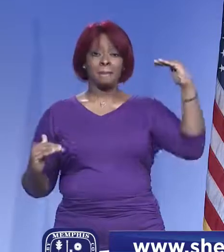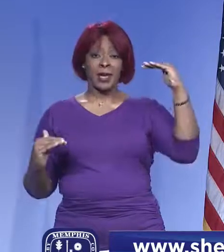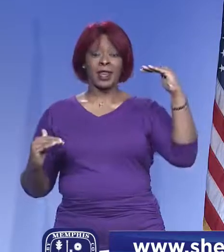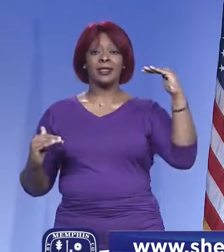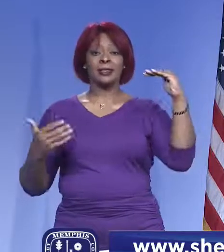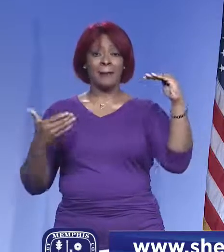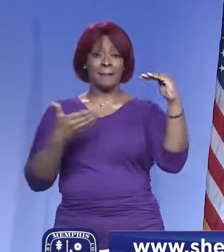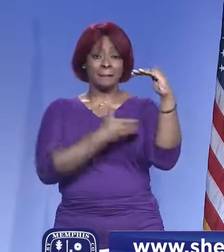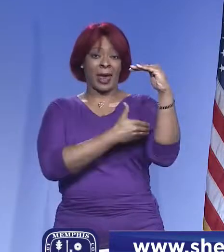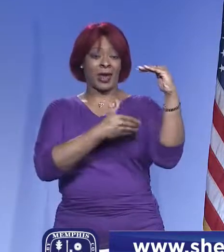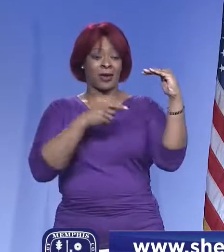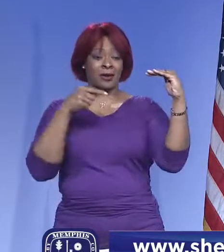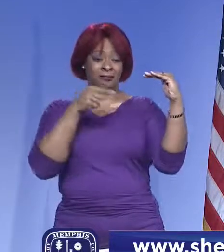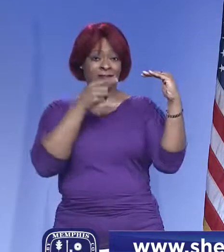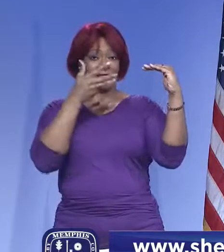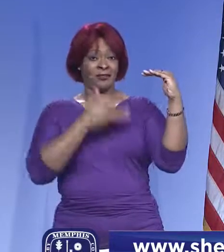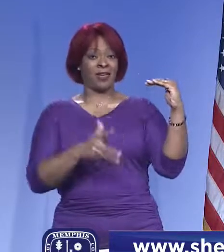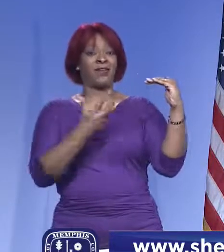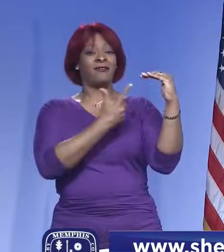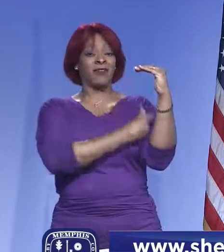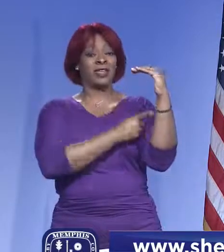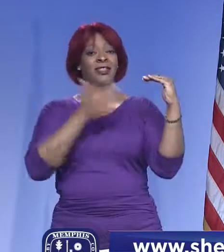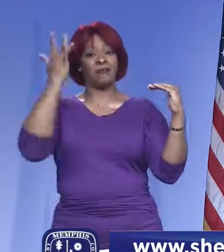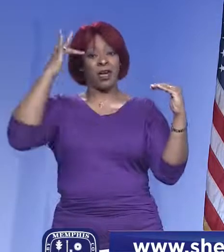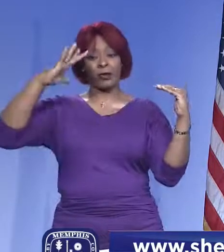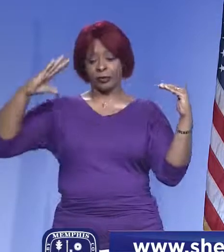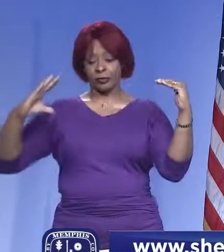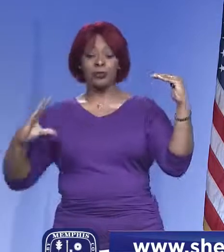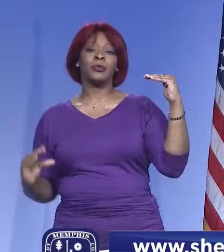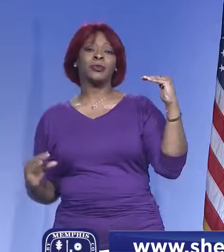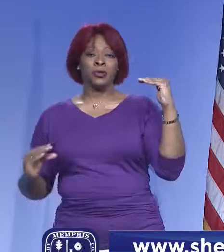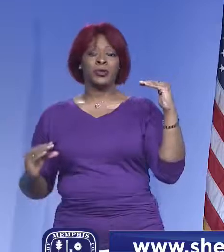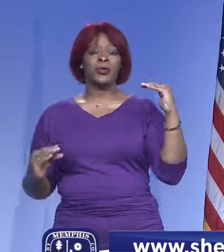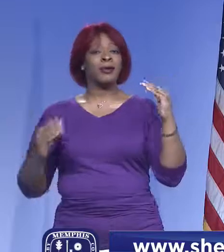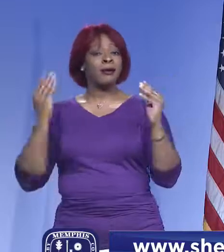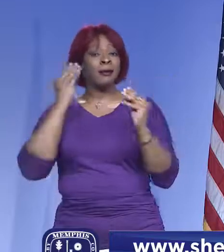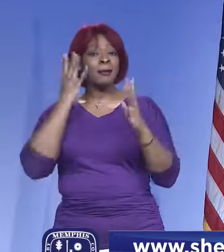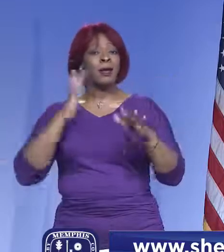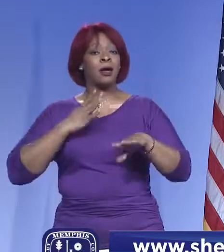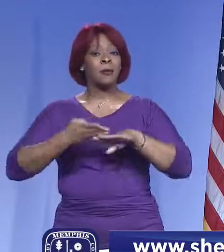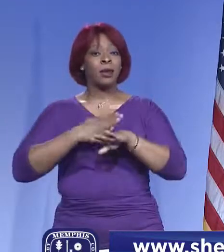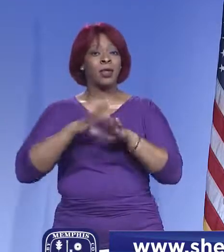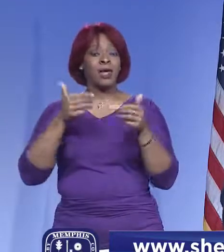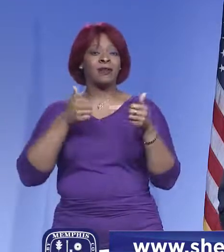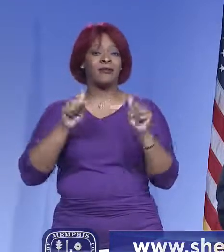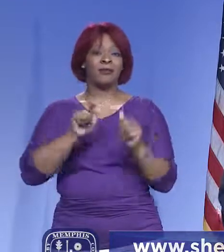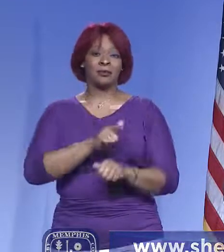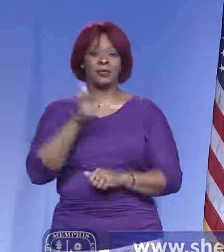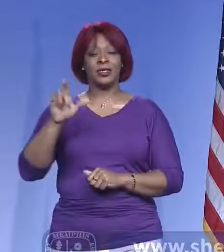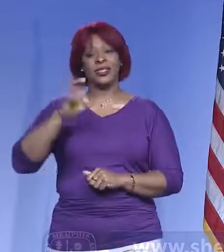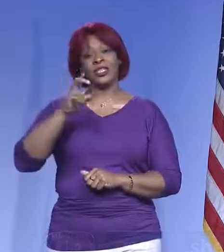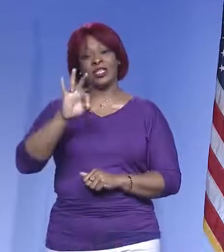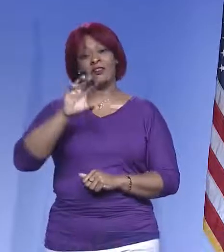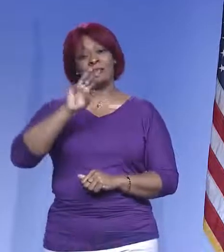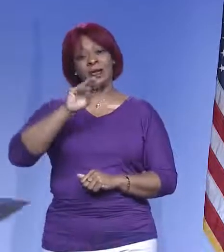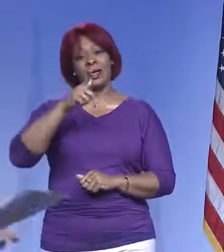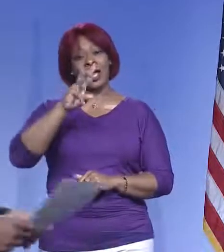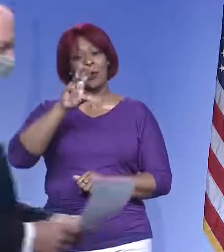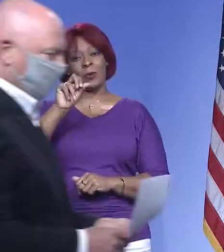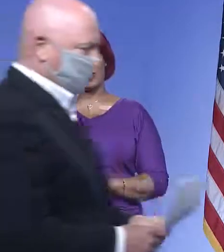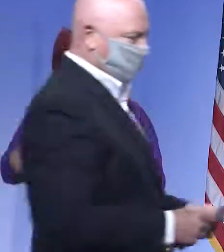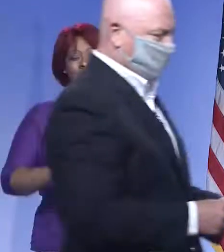power in our favor and away from the virus. And for an update on our progress on that effort, I'm going to turn it over to Chief Doug McGowen.